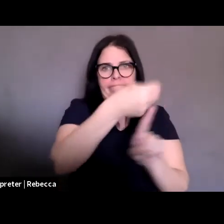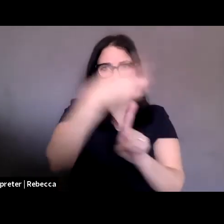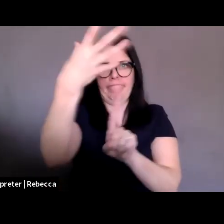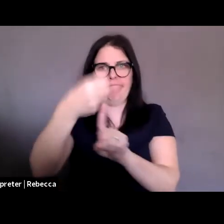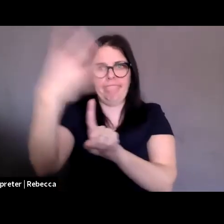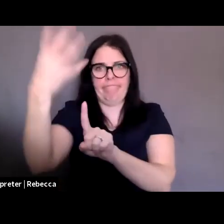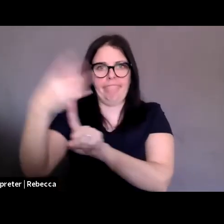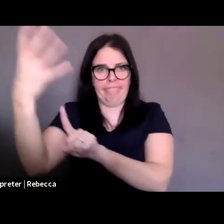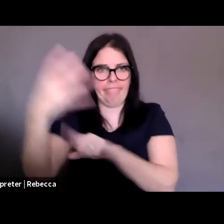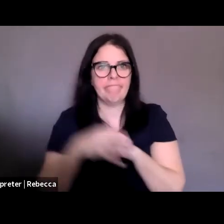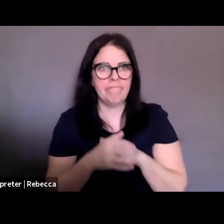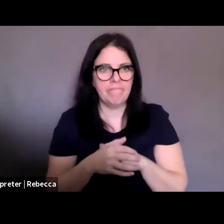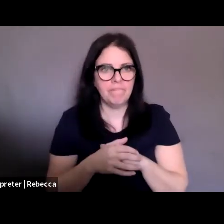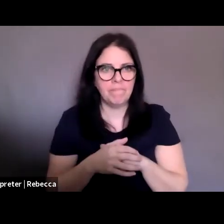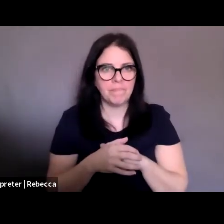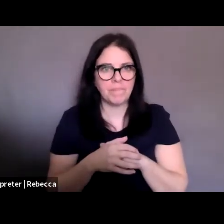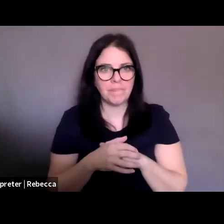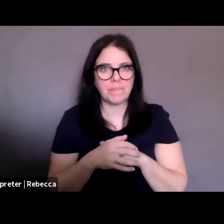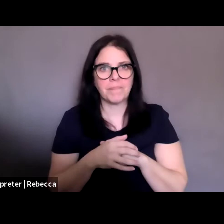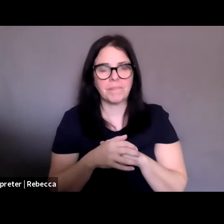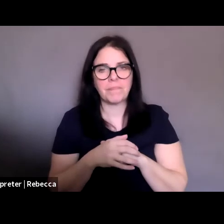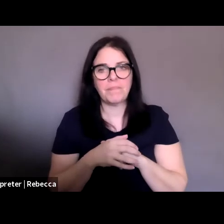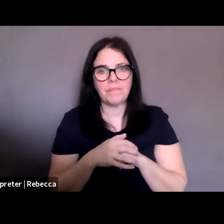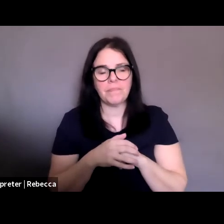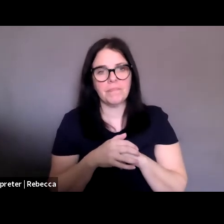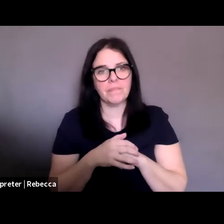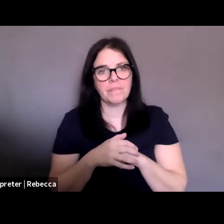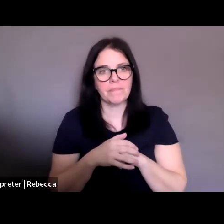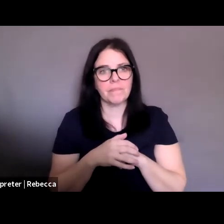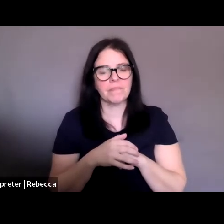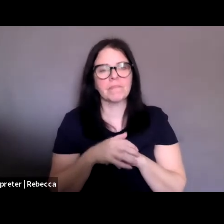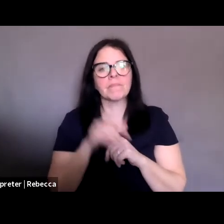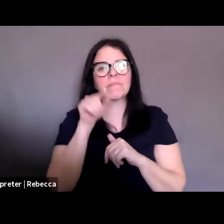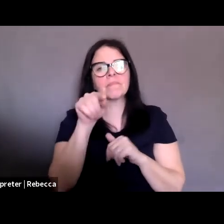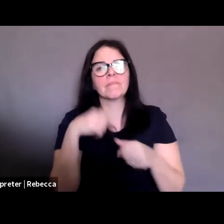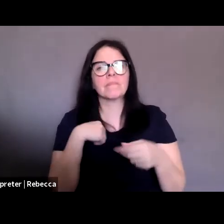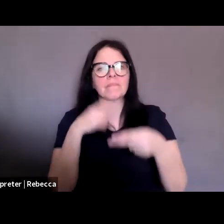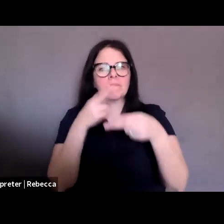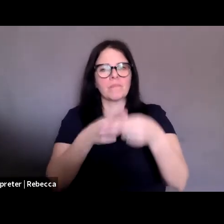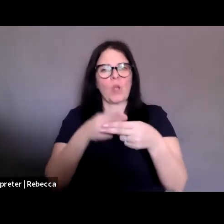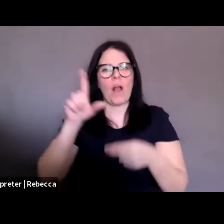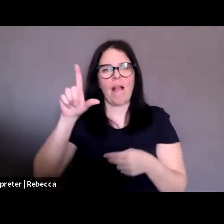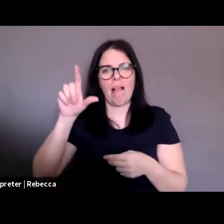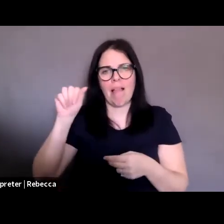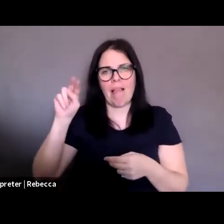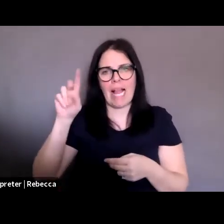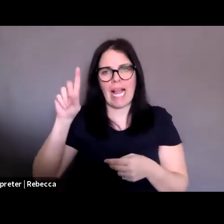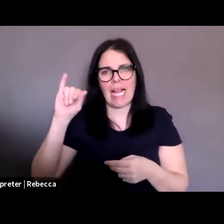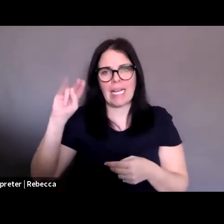assessing the nature and context. This is a landing pad that we sometimes use to keep track of what